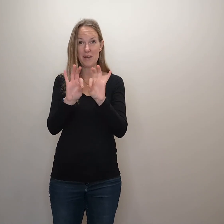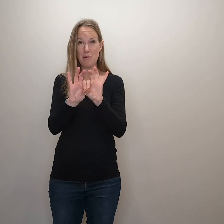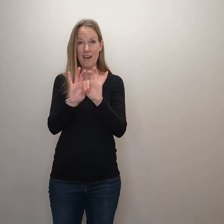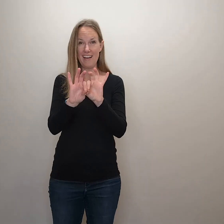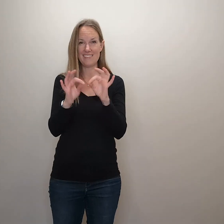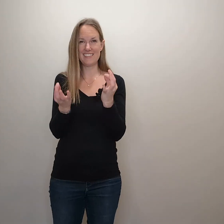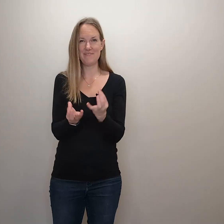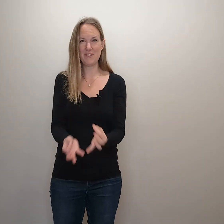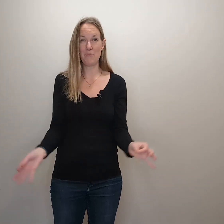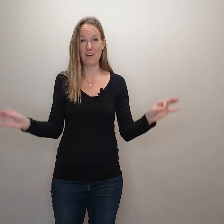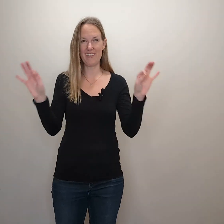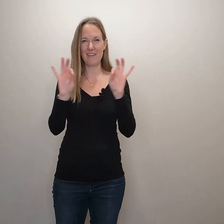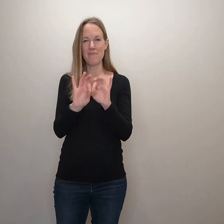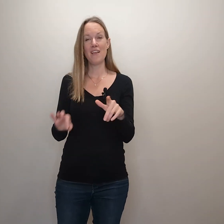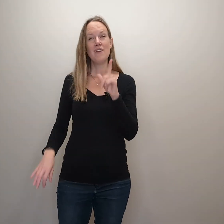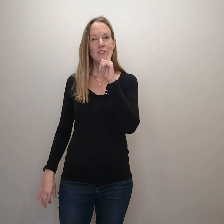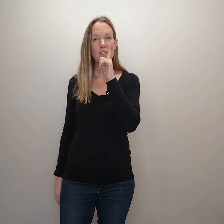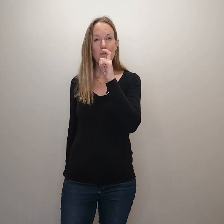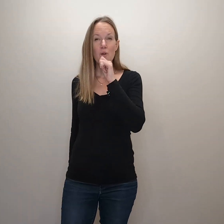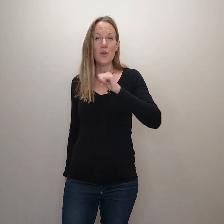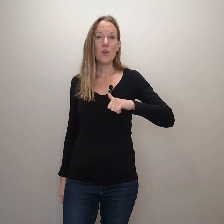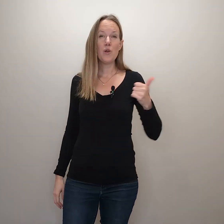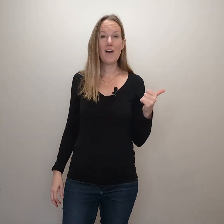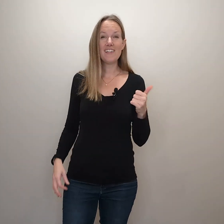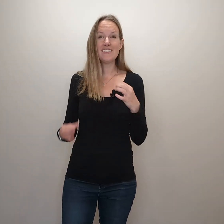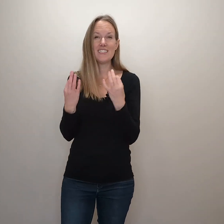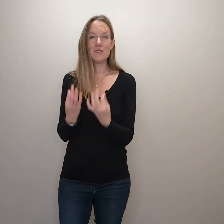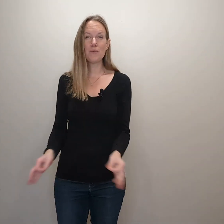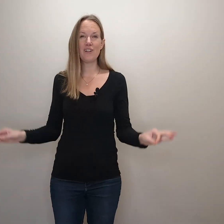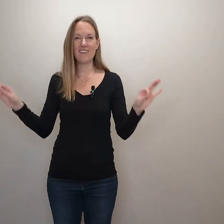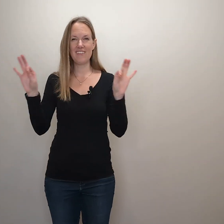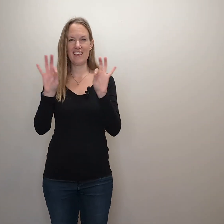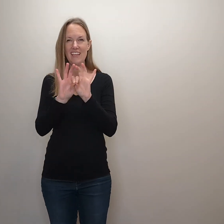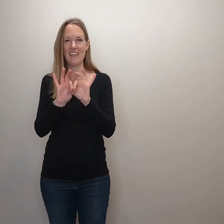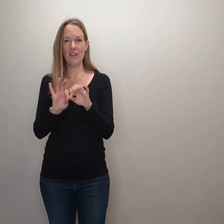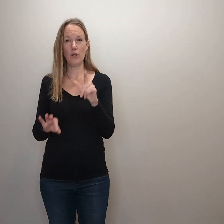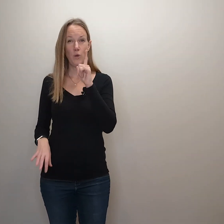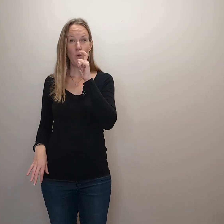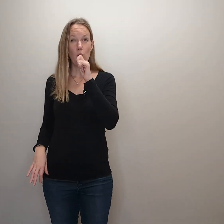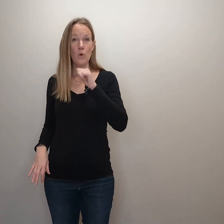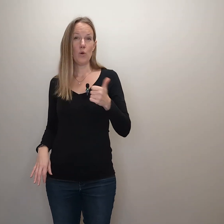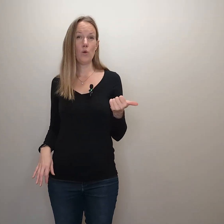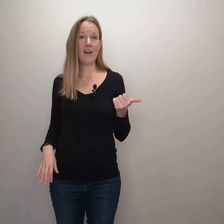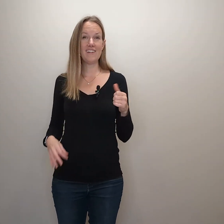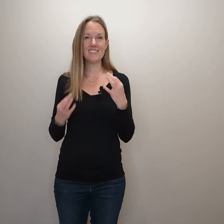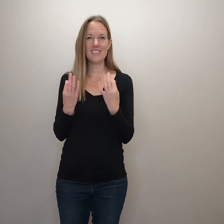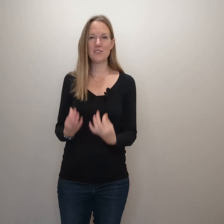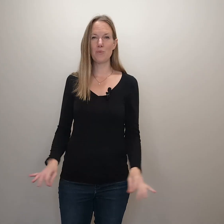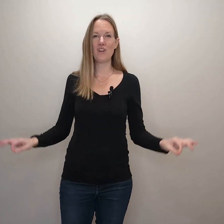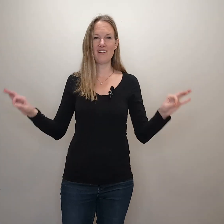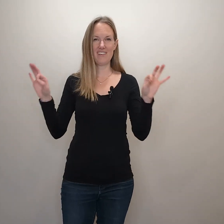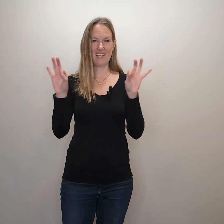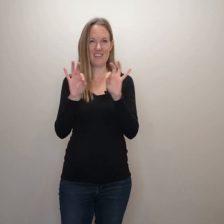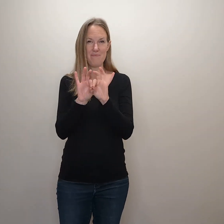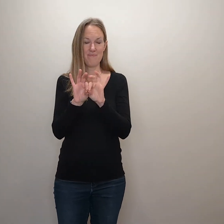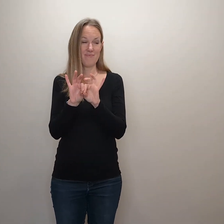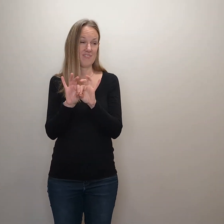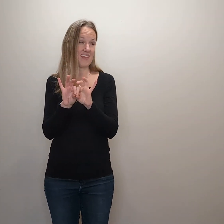bring them around. Worthy. So who else is worthy? Who else is worthy? There